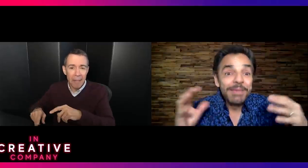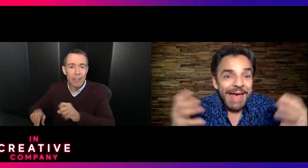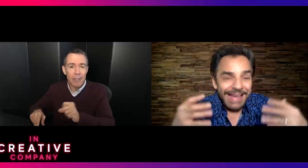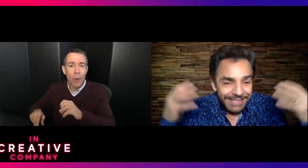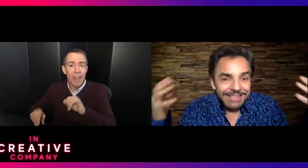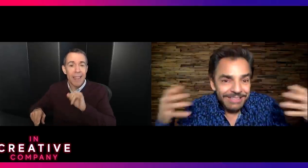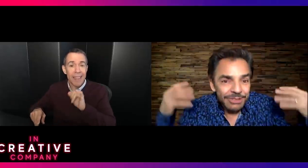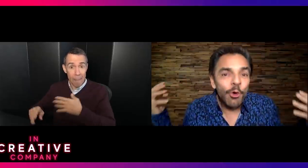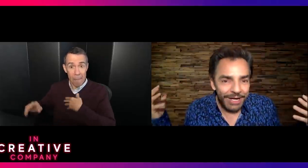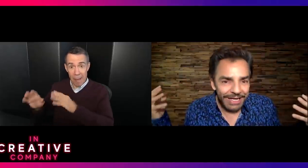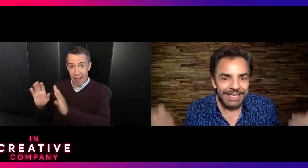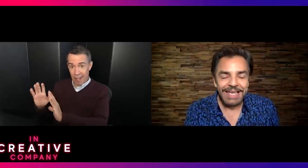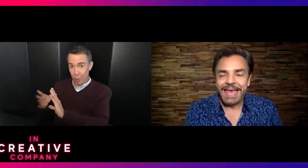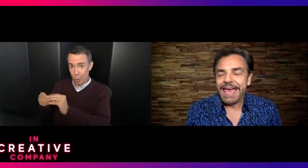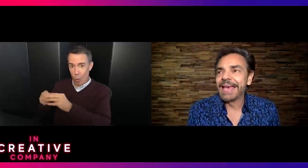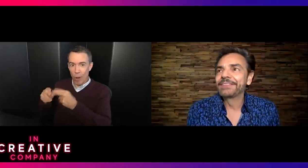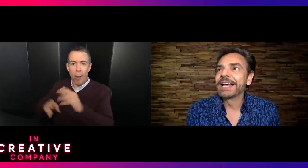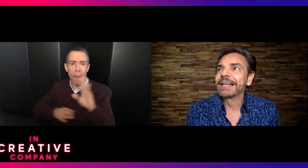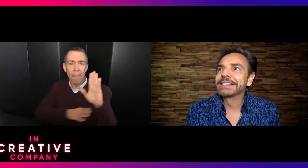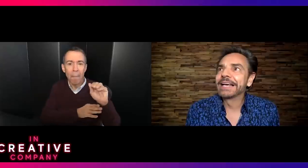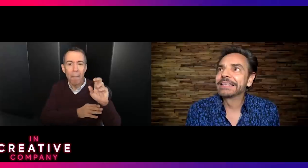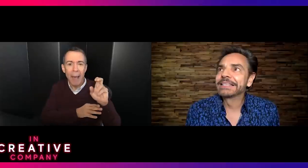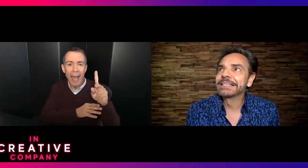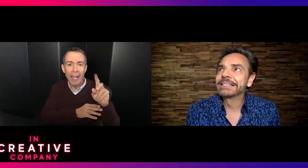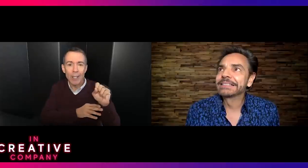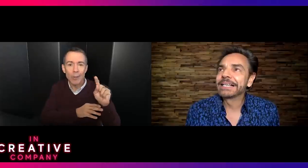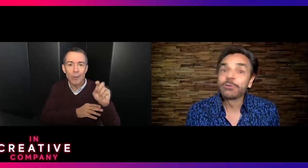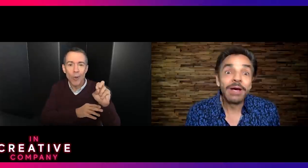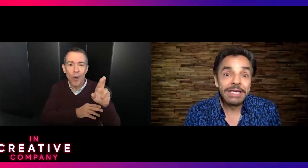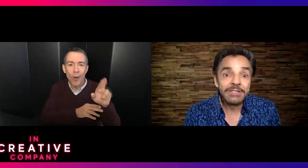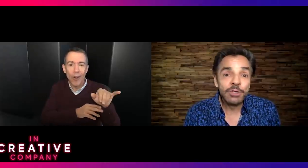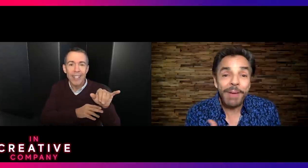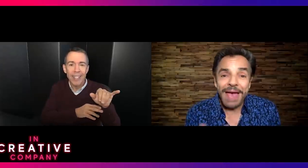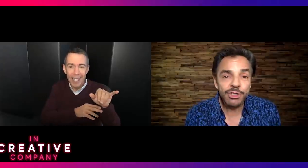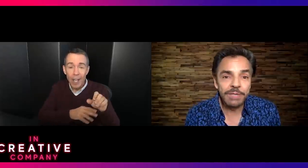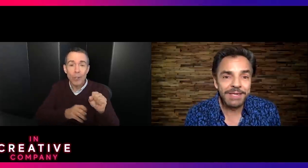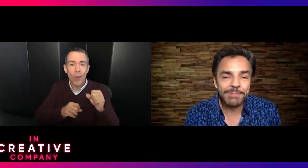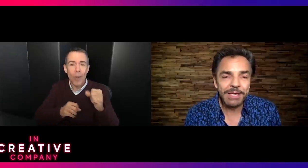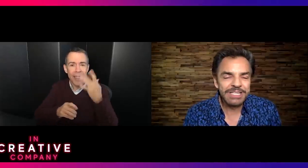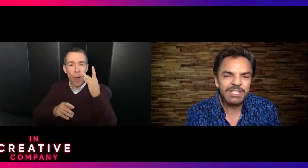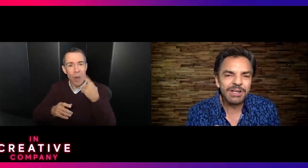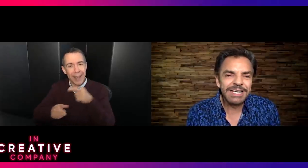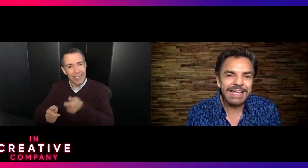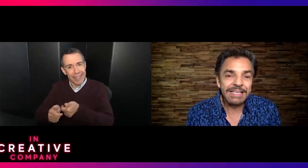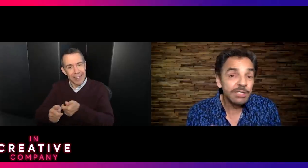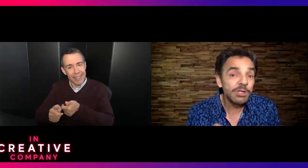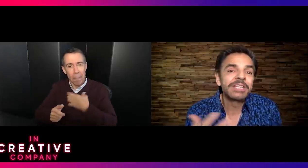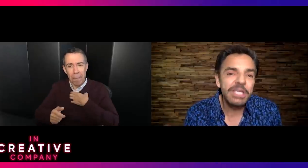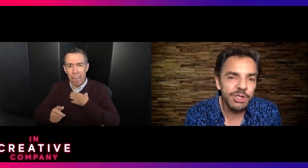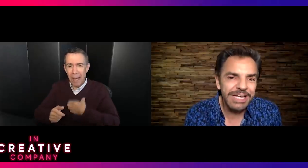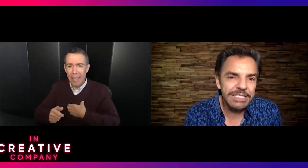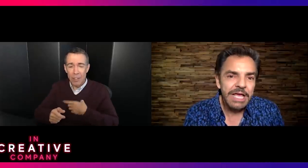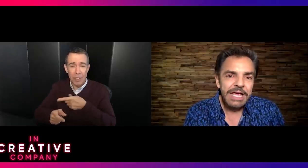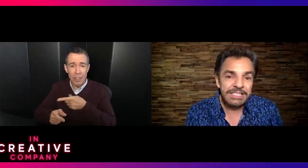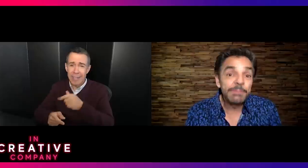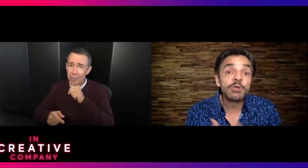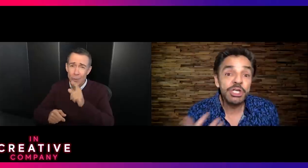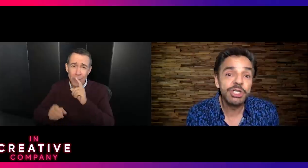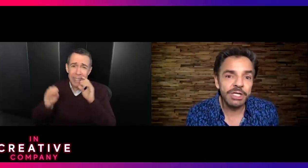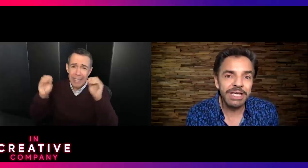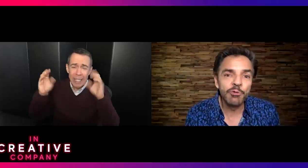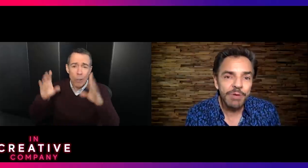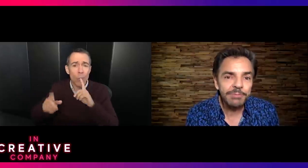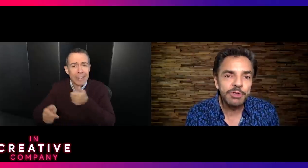that was my back story. And that's why he's so passionate because he's not a teacher. He's